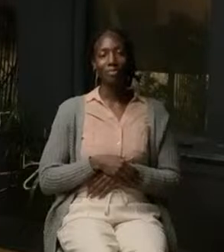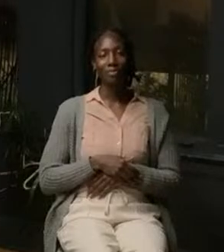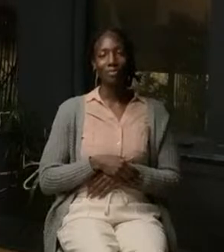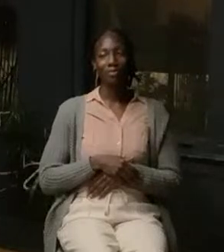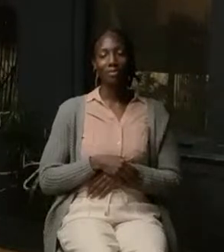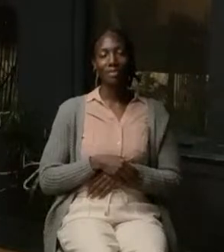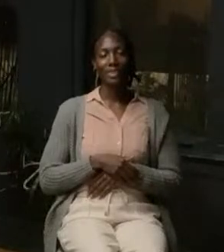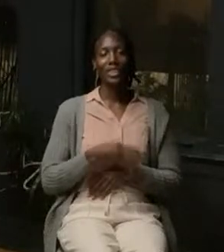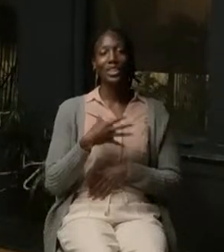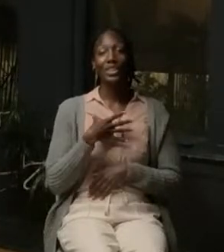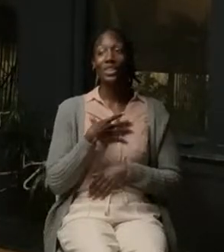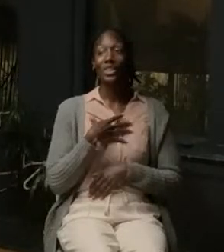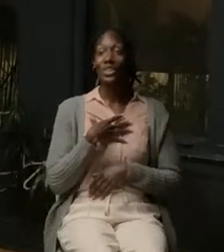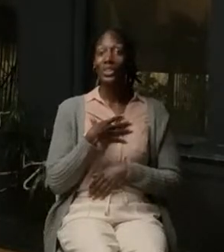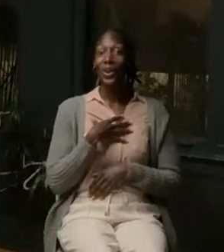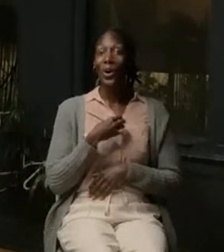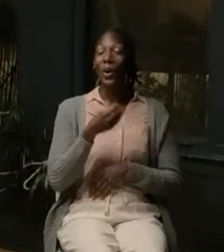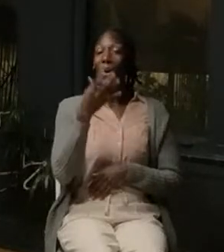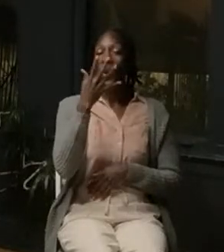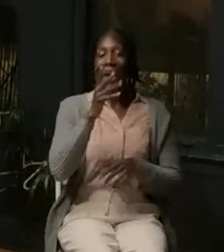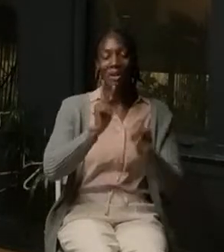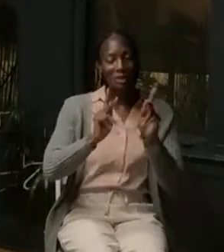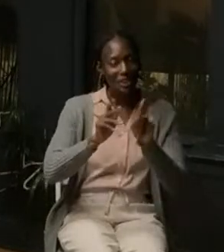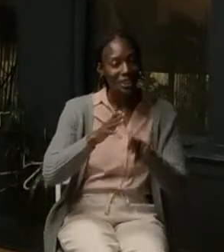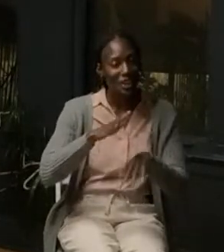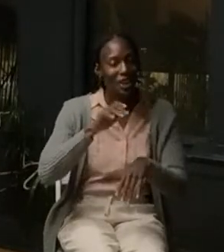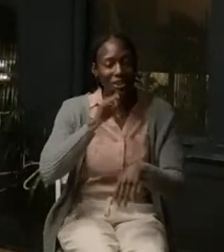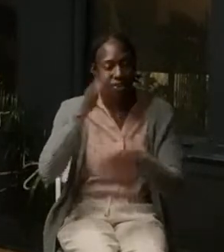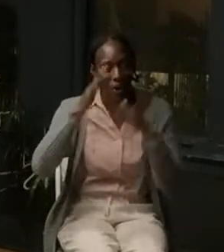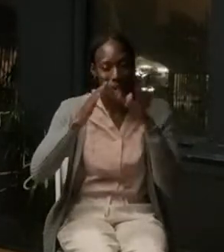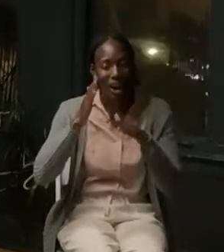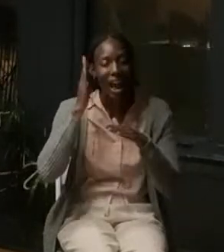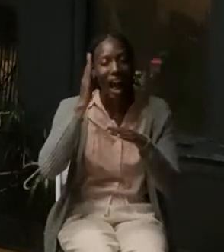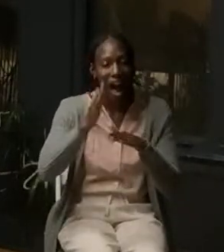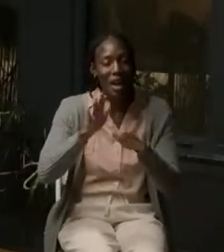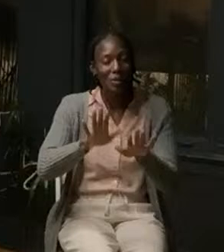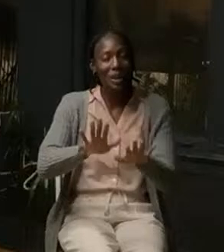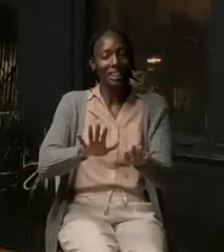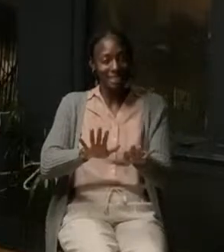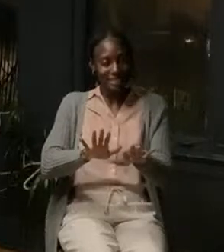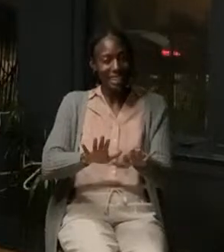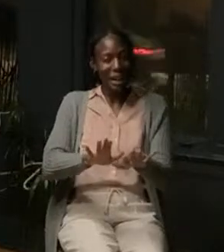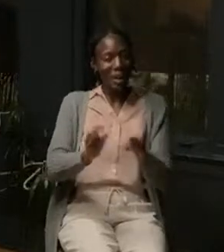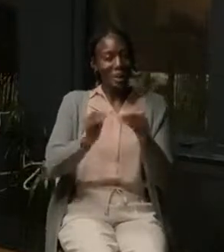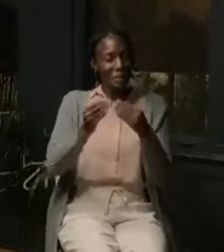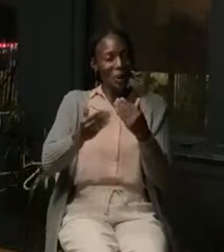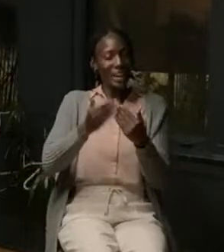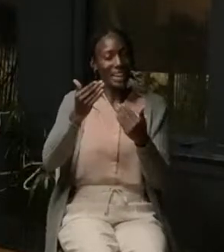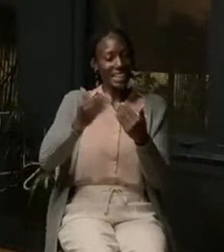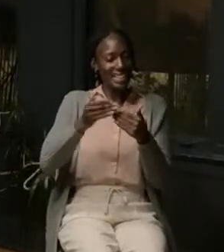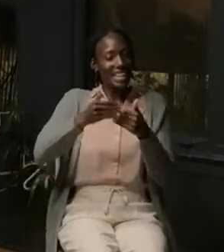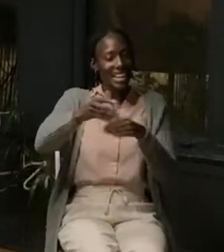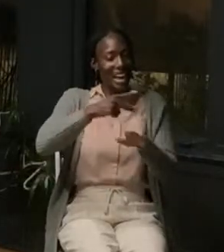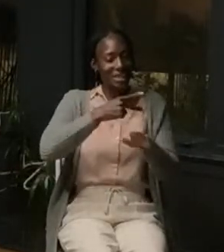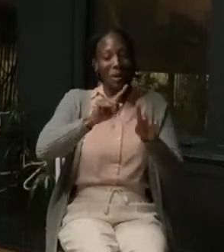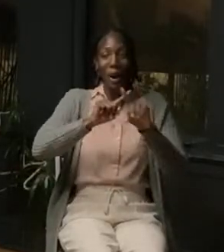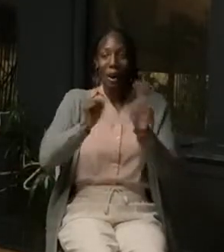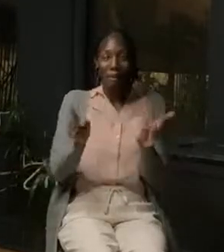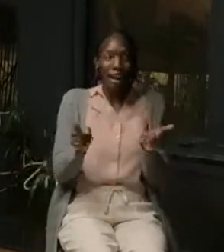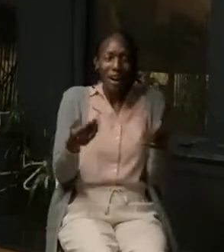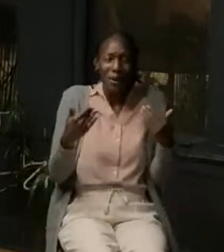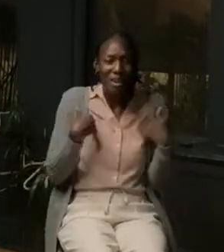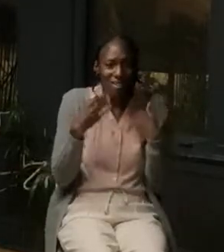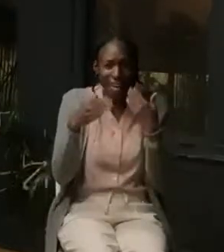White folks, I'm gonna let my foot off the gas on the next poem, but we got all these white chairs here.